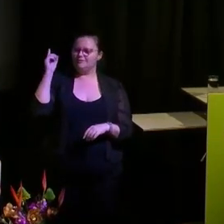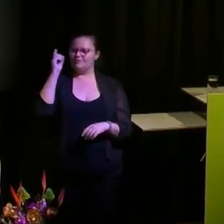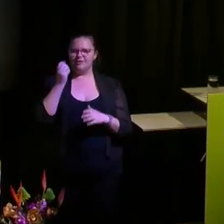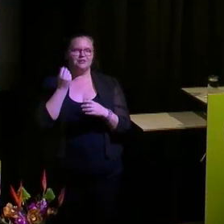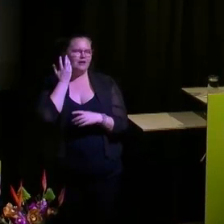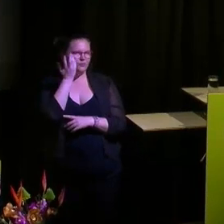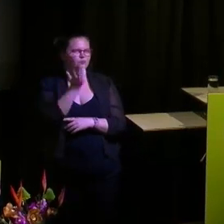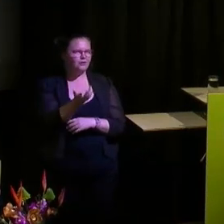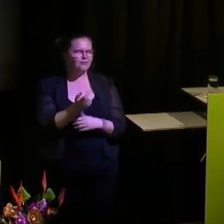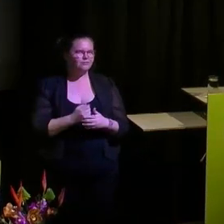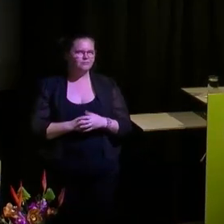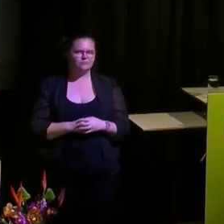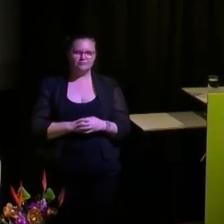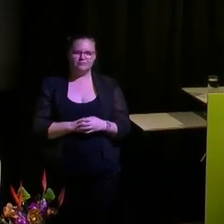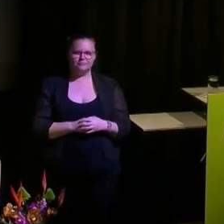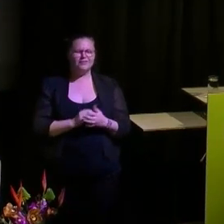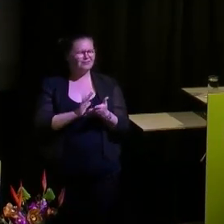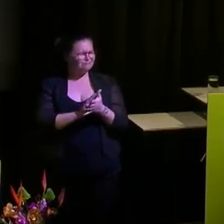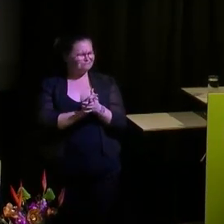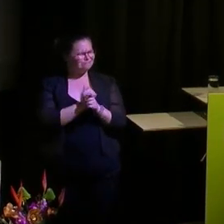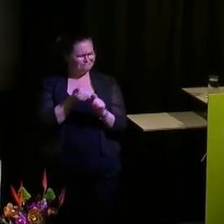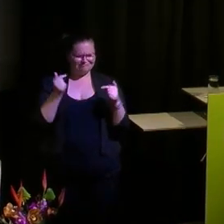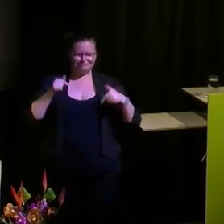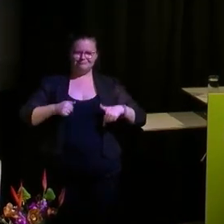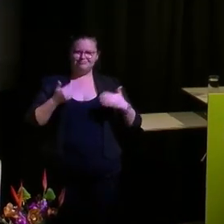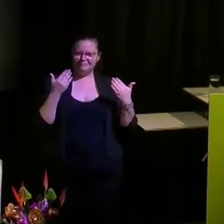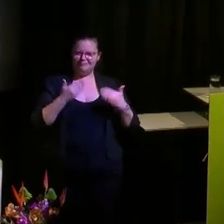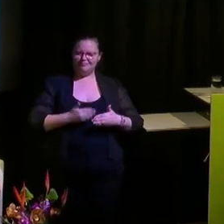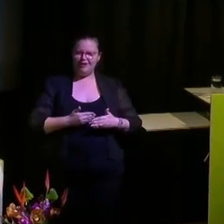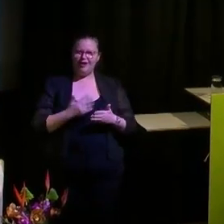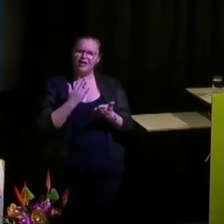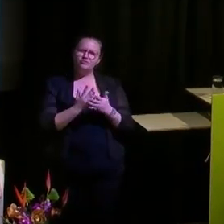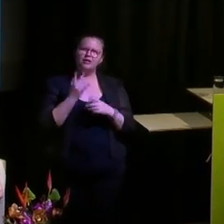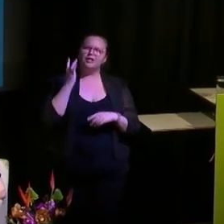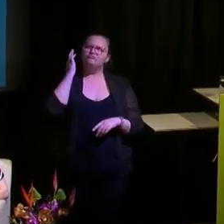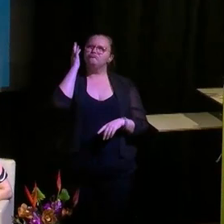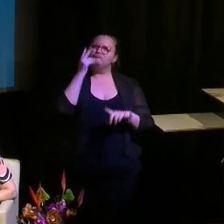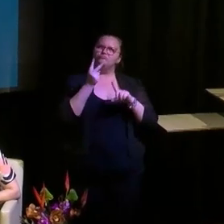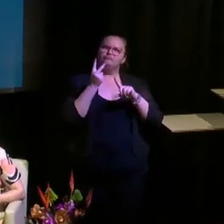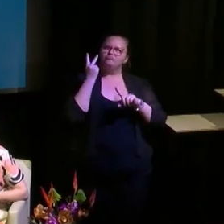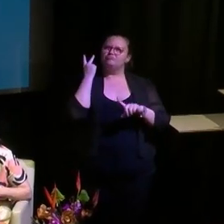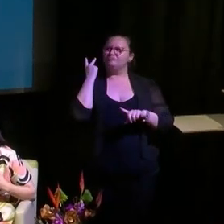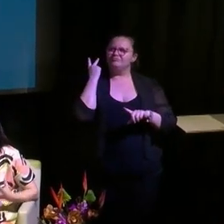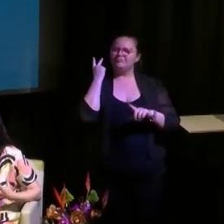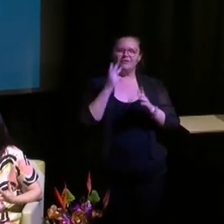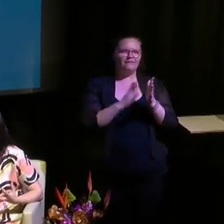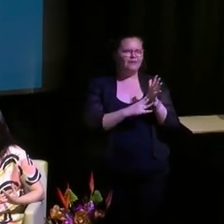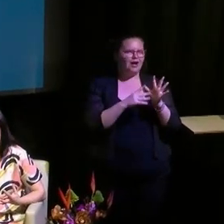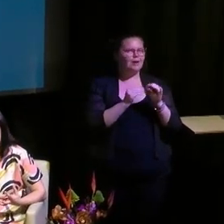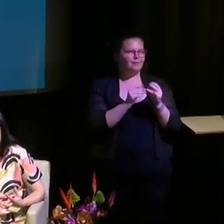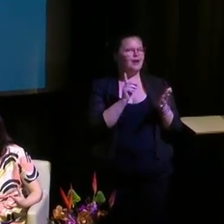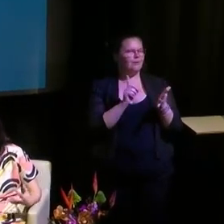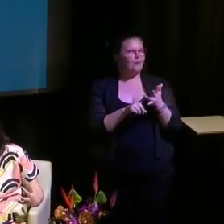future. So I'm quite grateful to be here tonight, just reflecting on the Legacy Reflections on Mabo